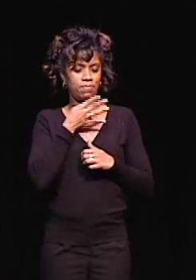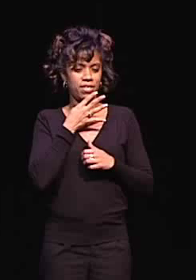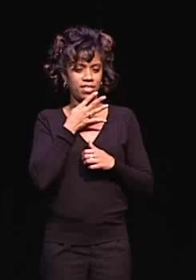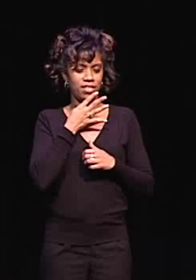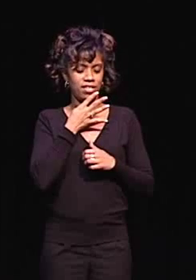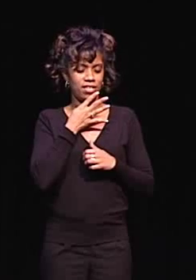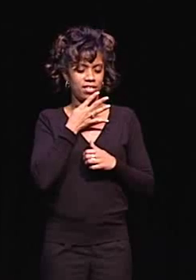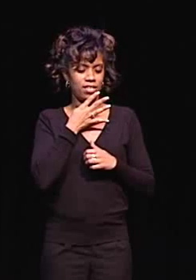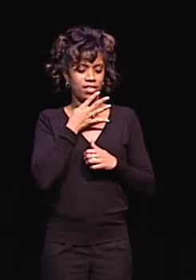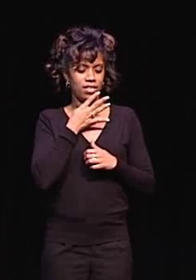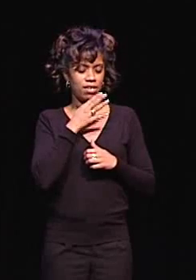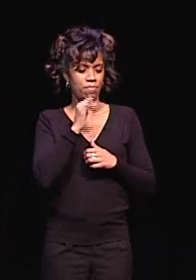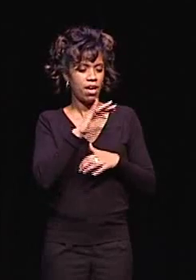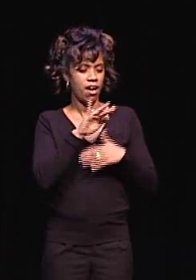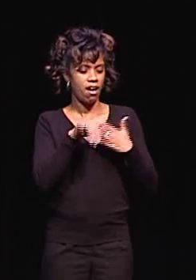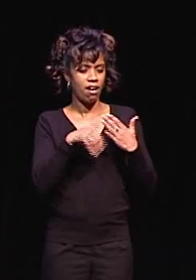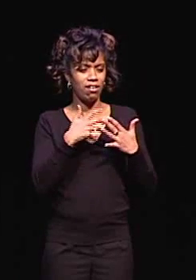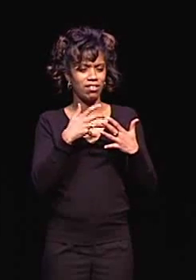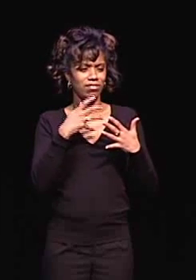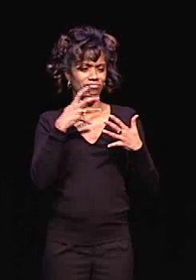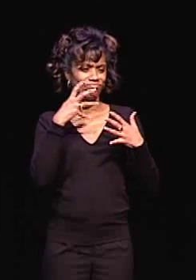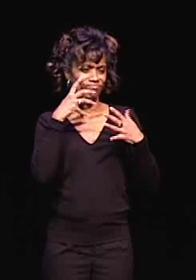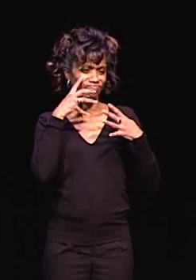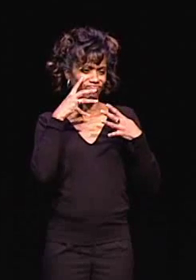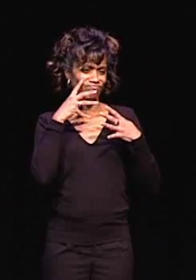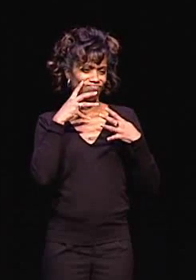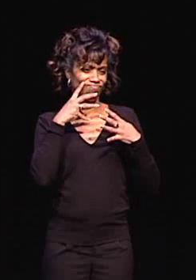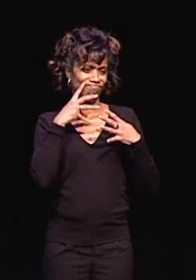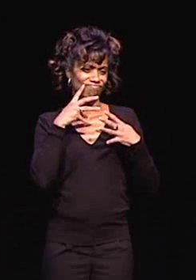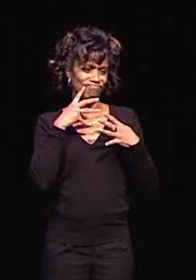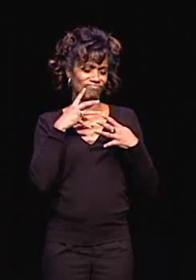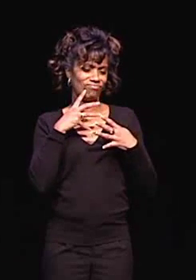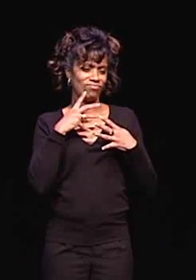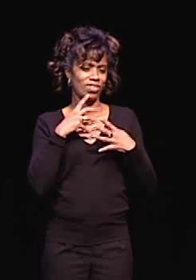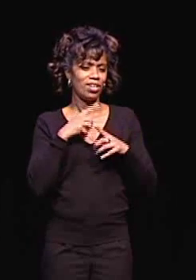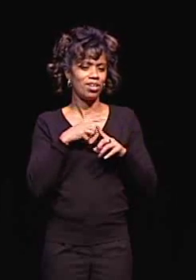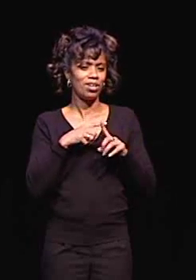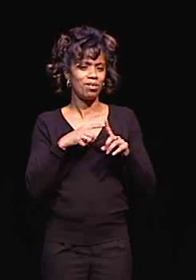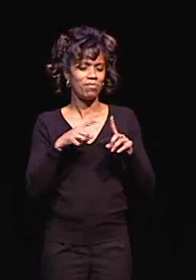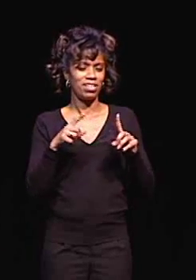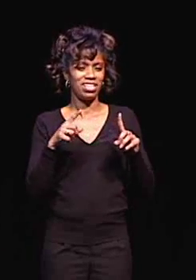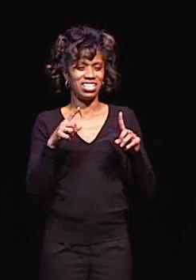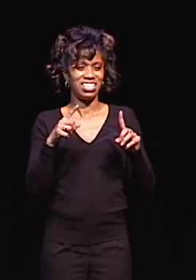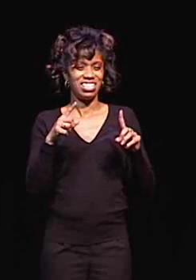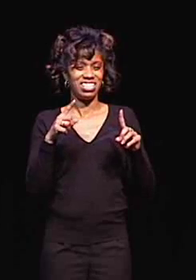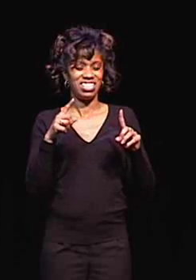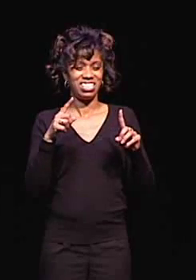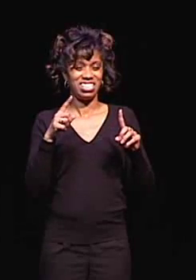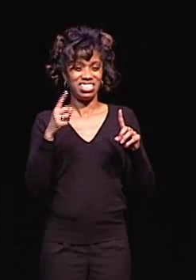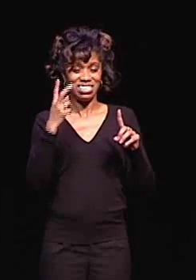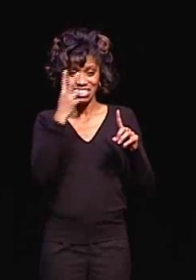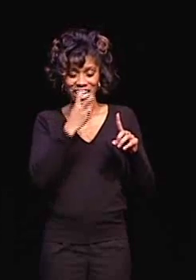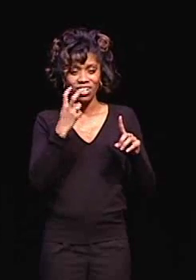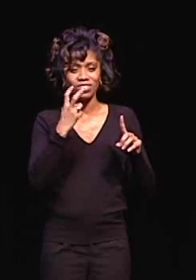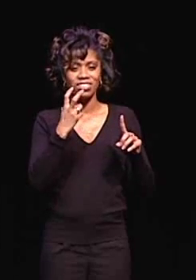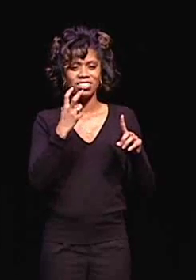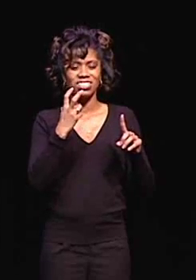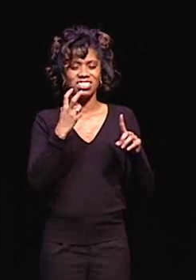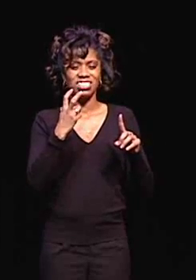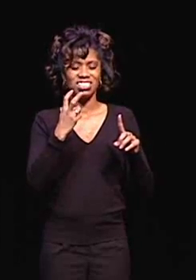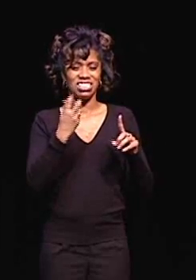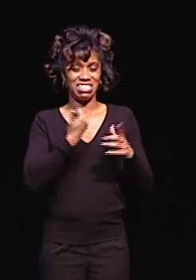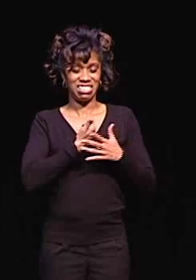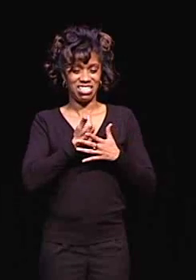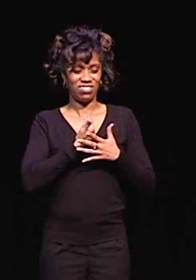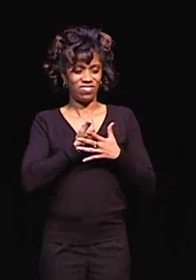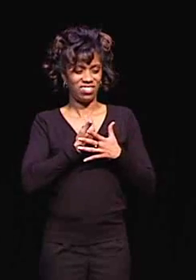I, by all the bitter tears that I have shed for thee, the racking doubts, the burning fears,